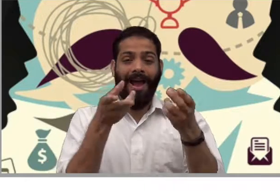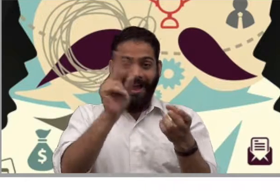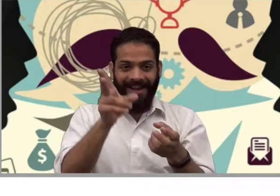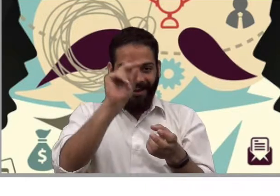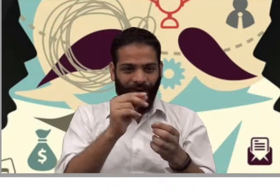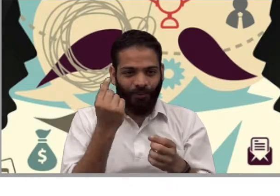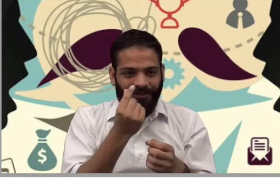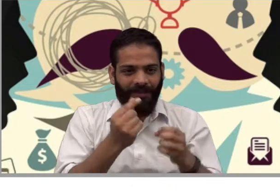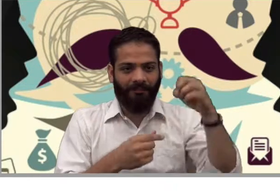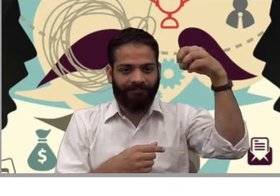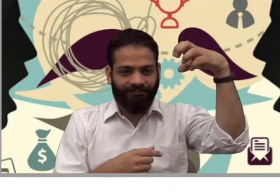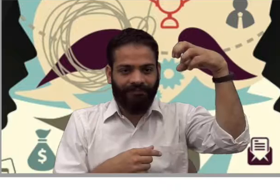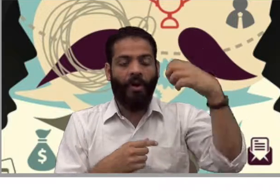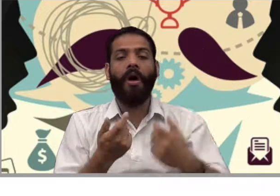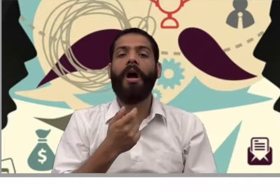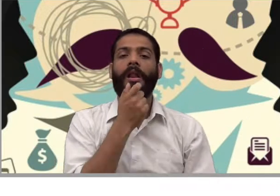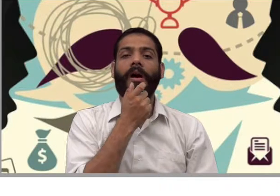star.